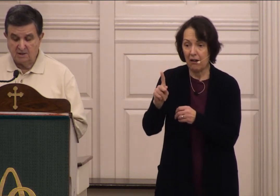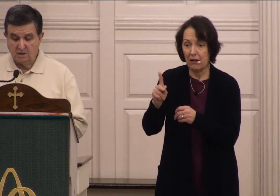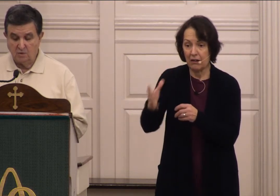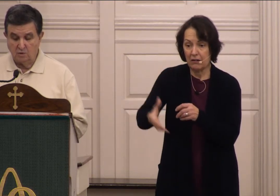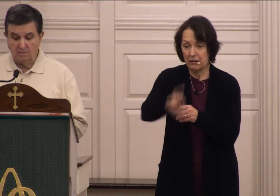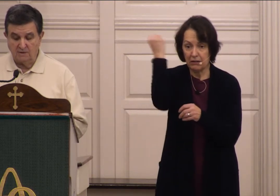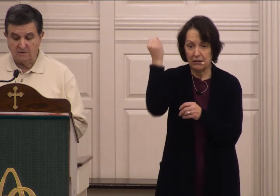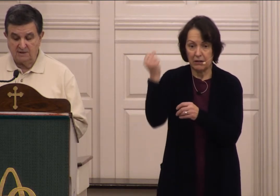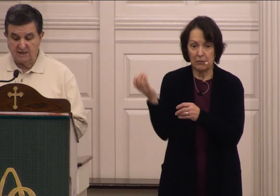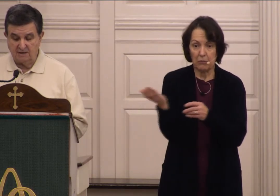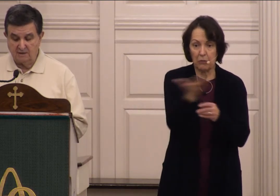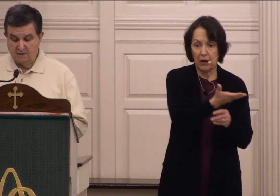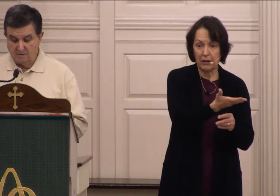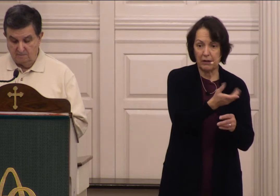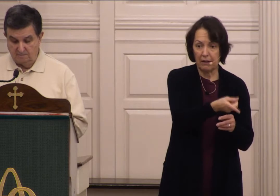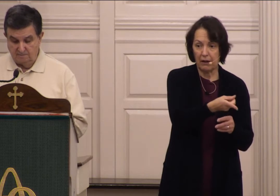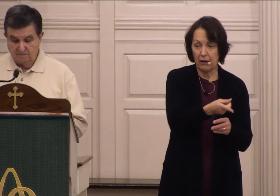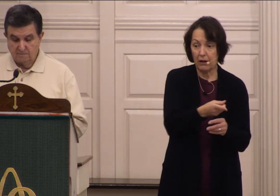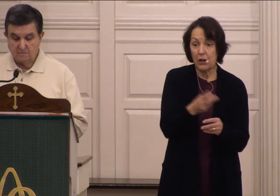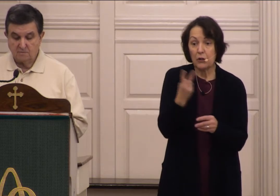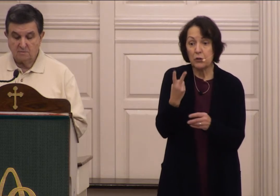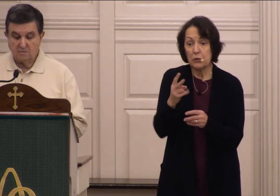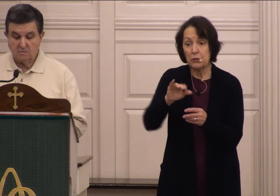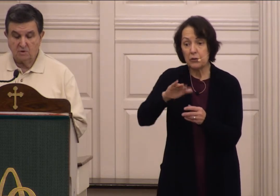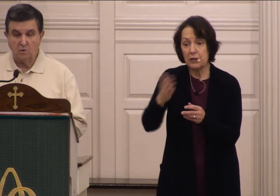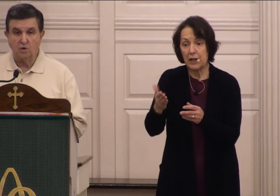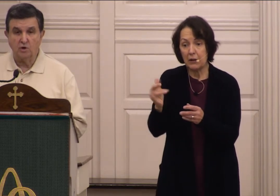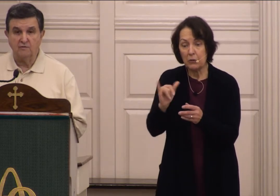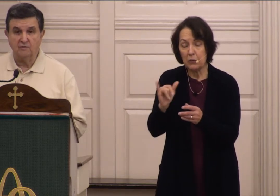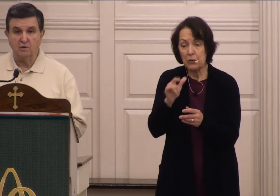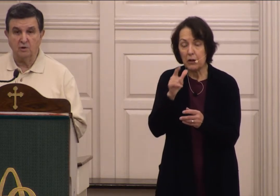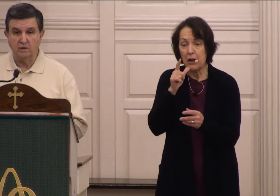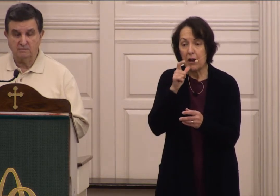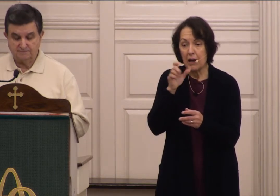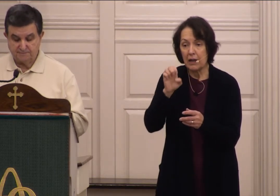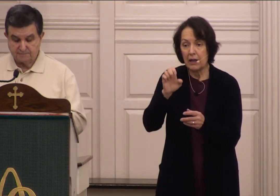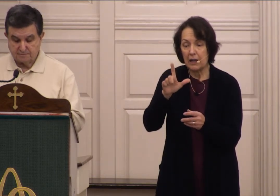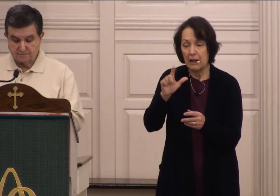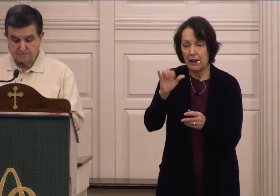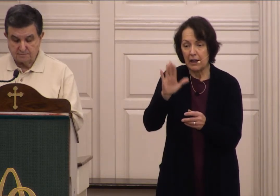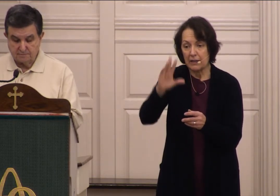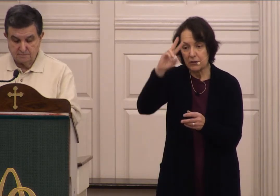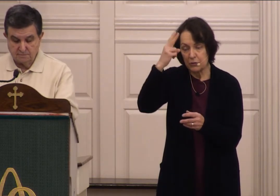were among the dead. The word of the Lord.